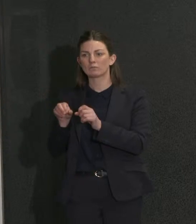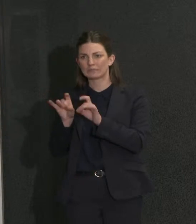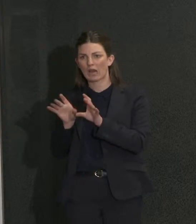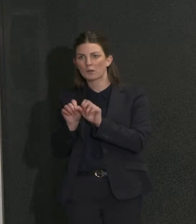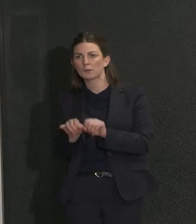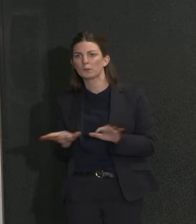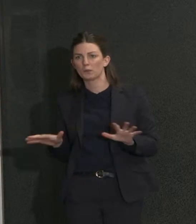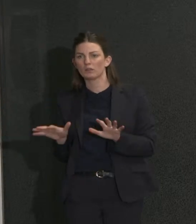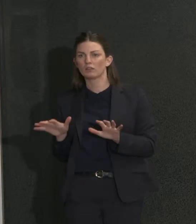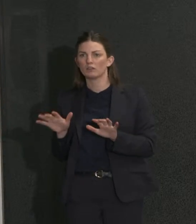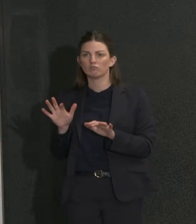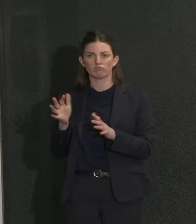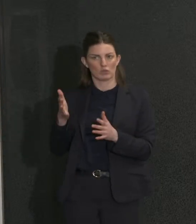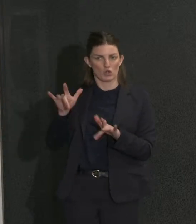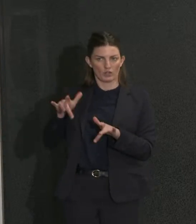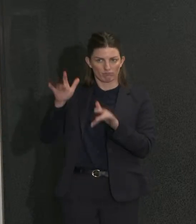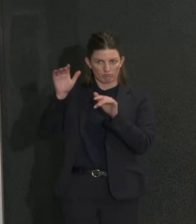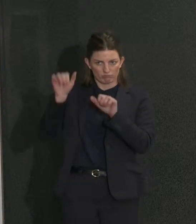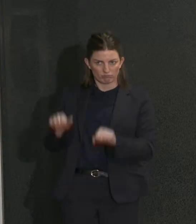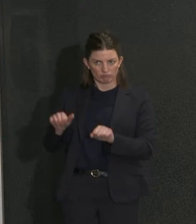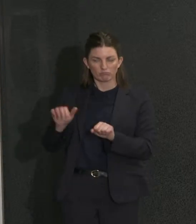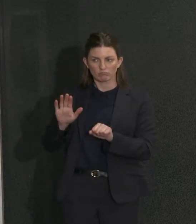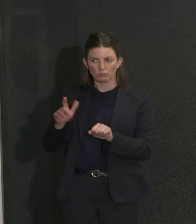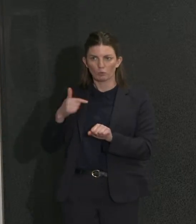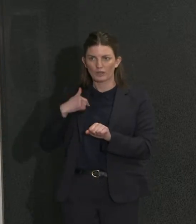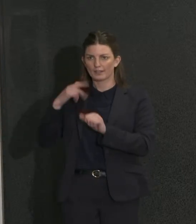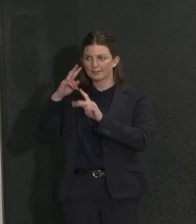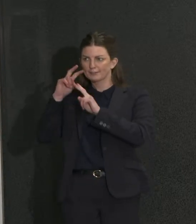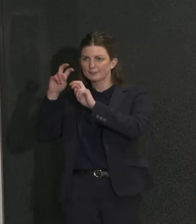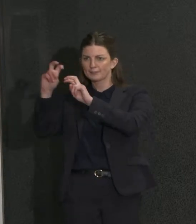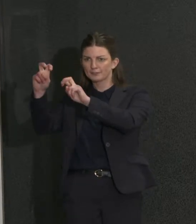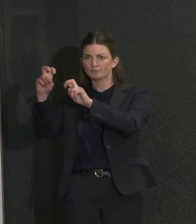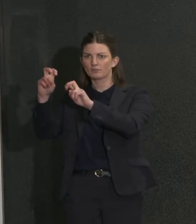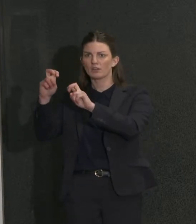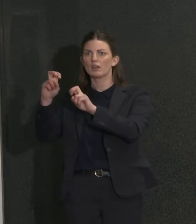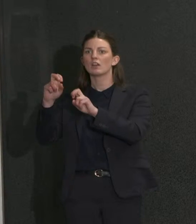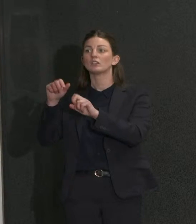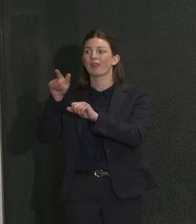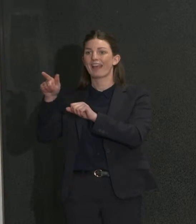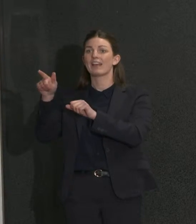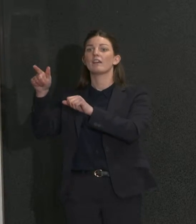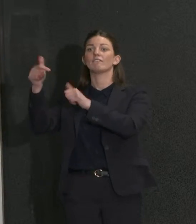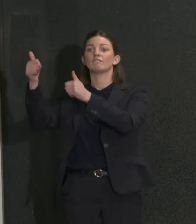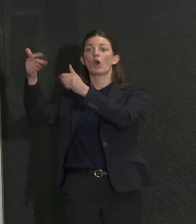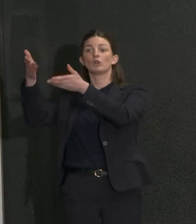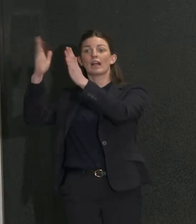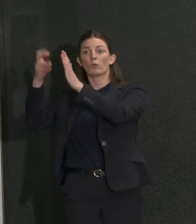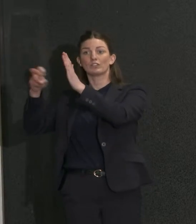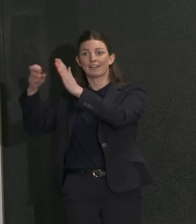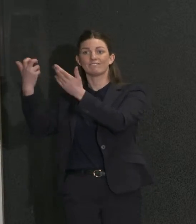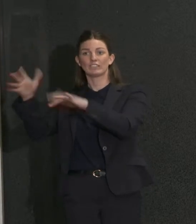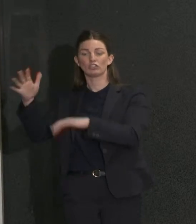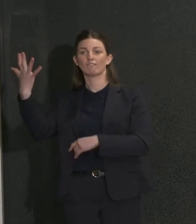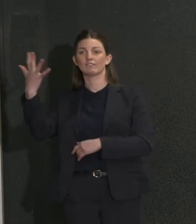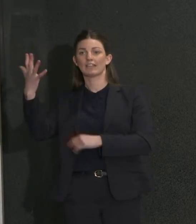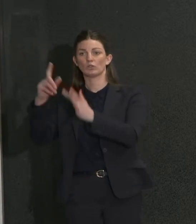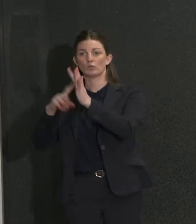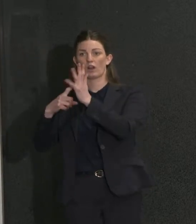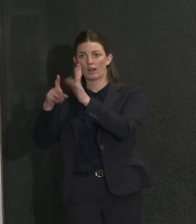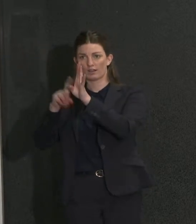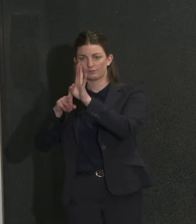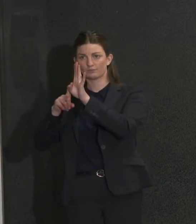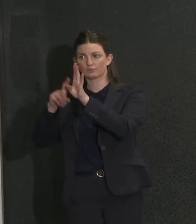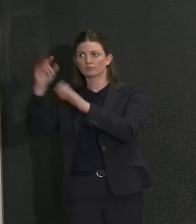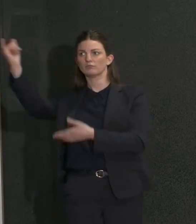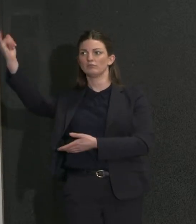explore. We will list the flight for that particular journey. So they left hotel quarantine on the 15th of July, travelled from Sydney